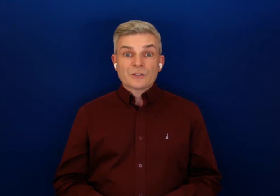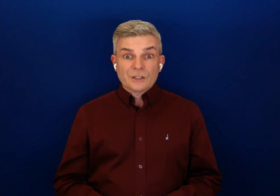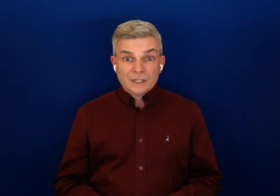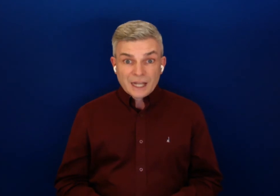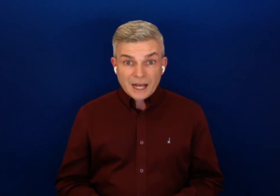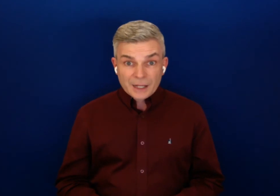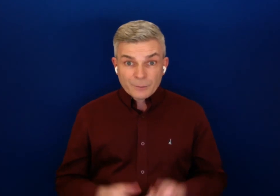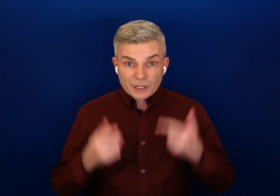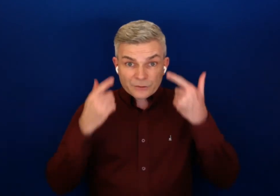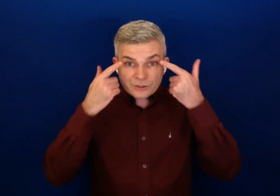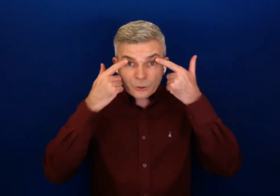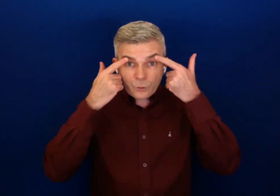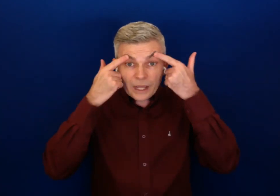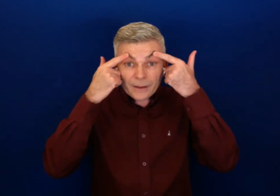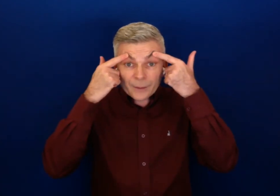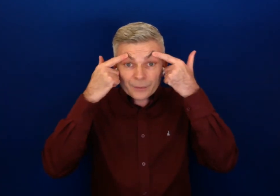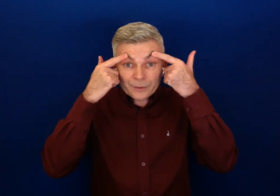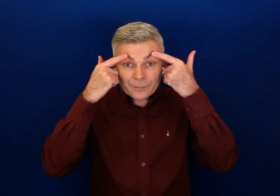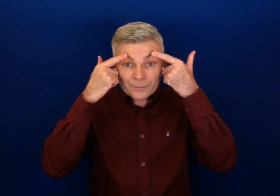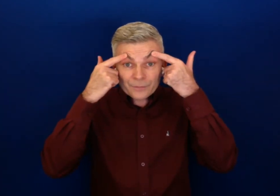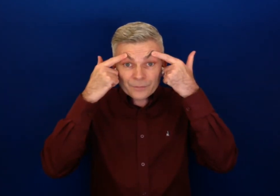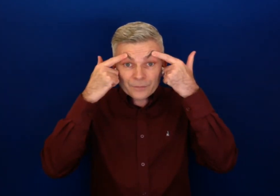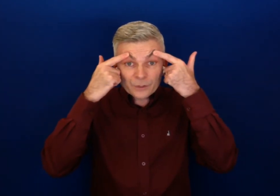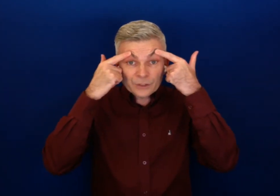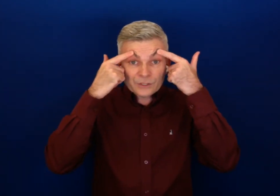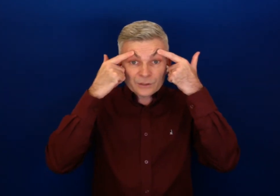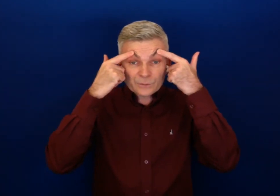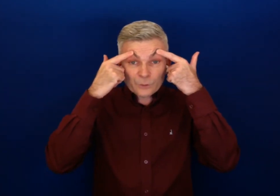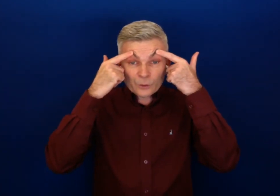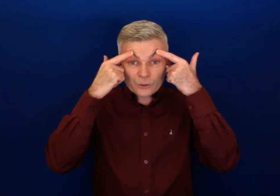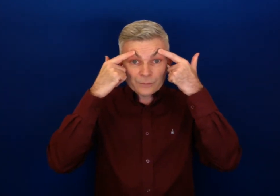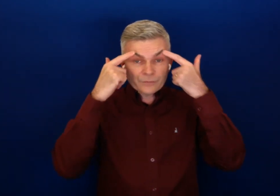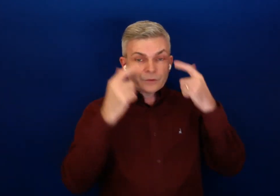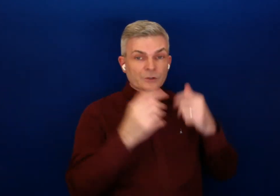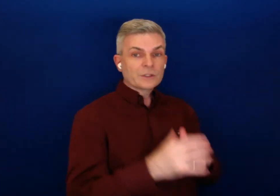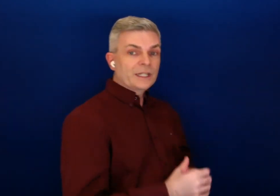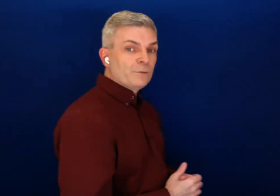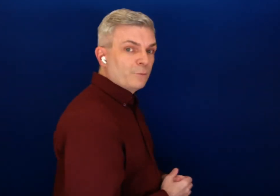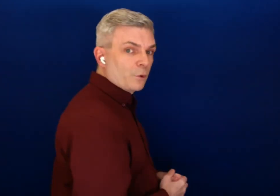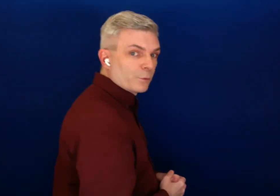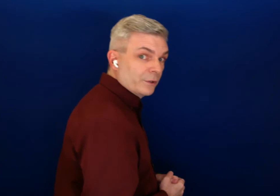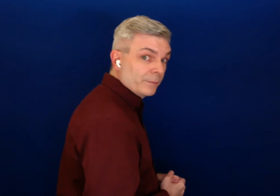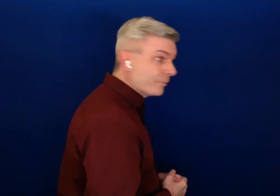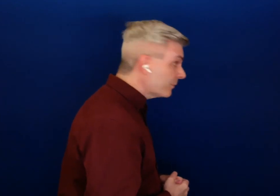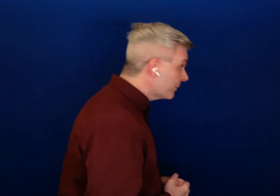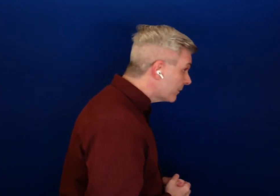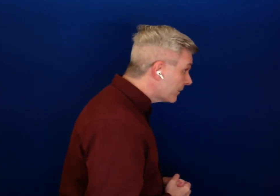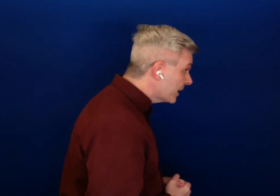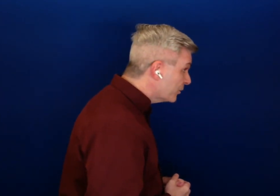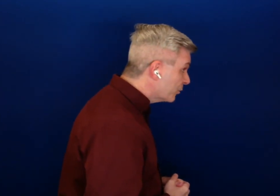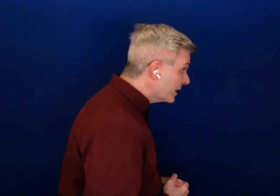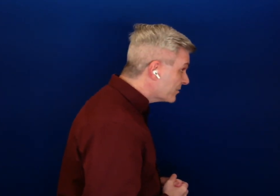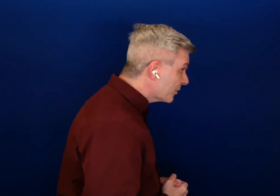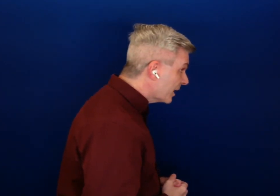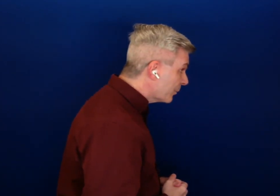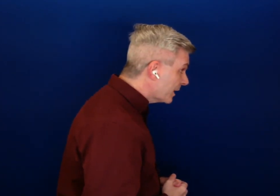question, the eyebrows go way up when you tilt forward. You lean forward and you raise your